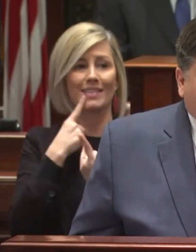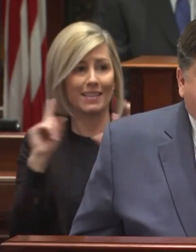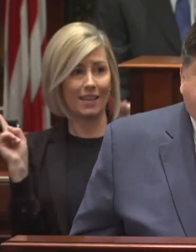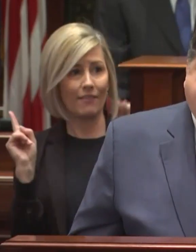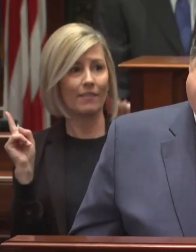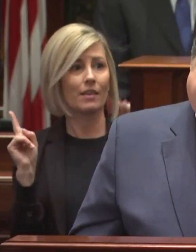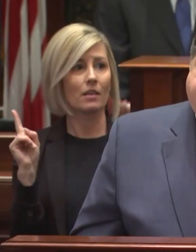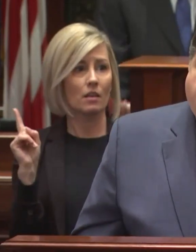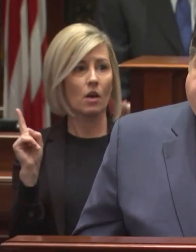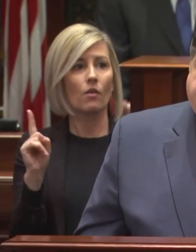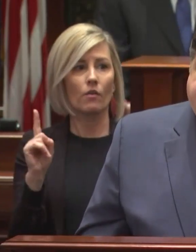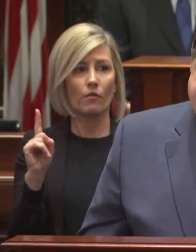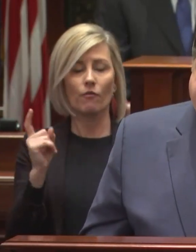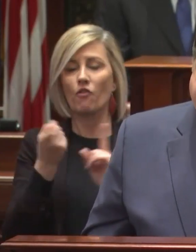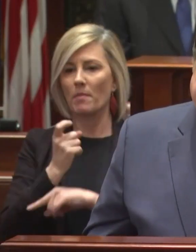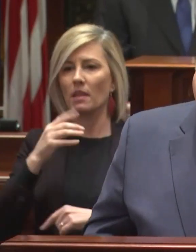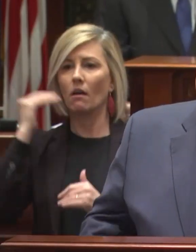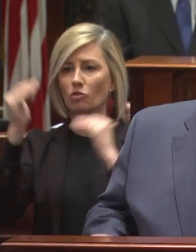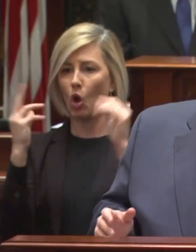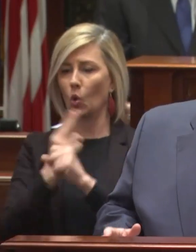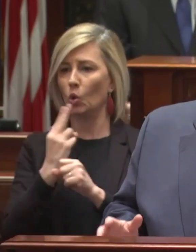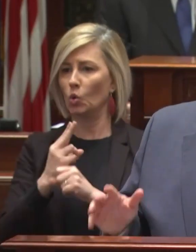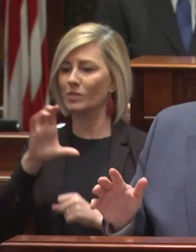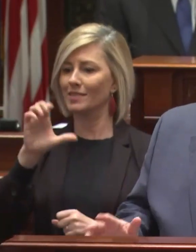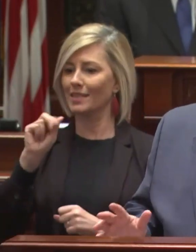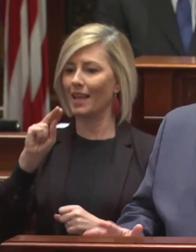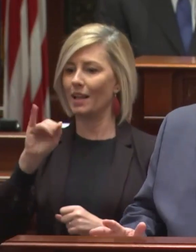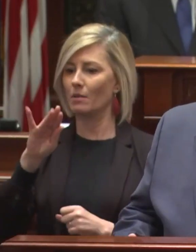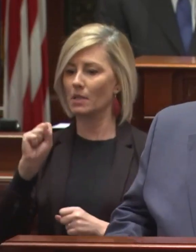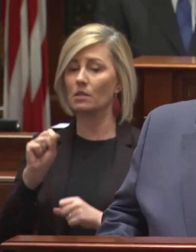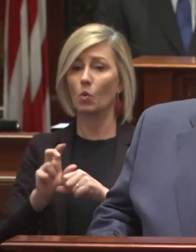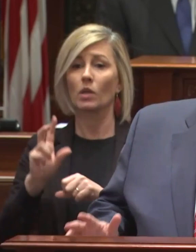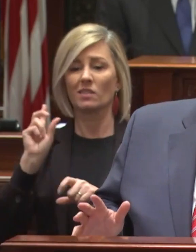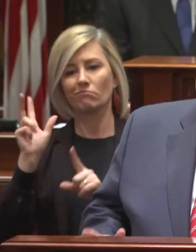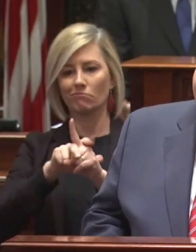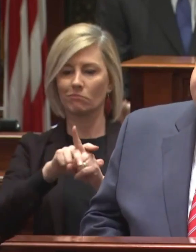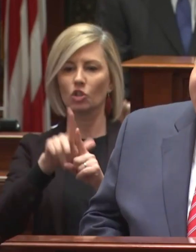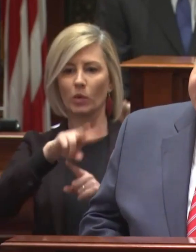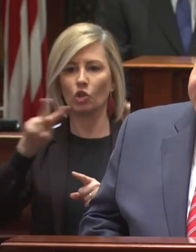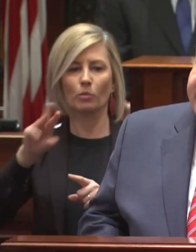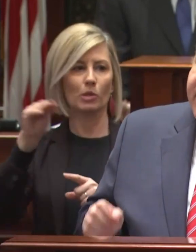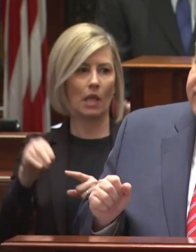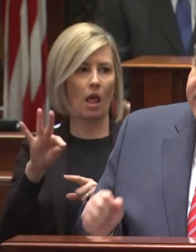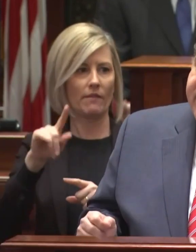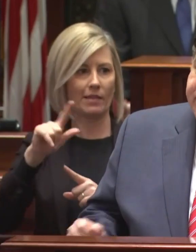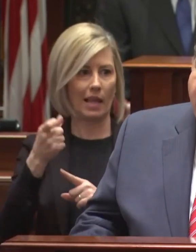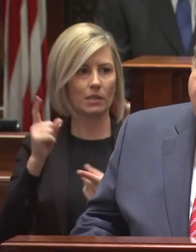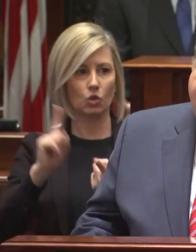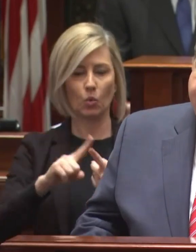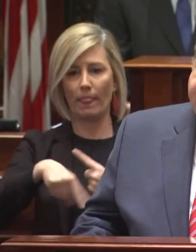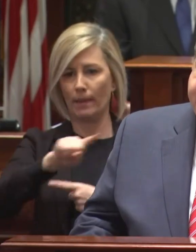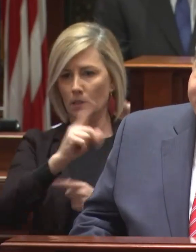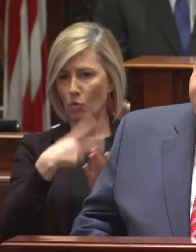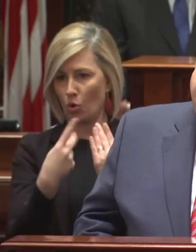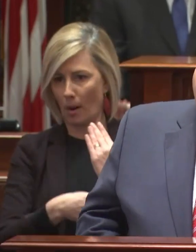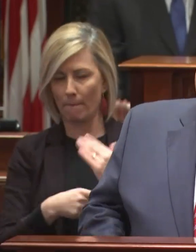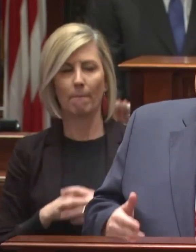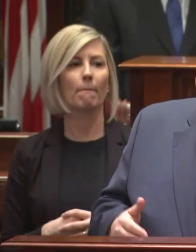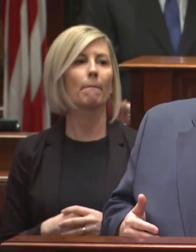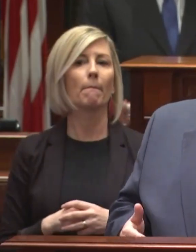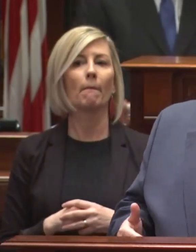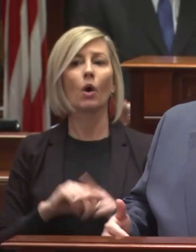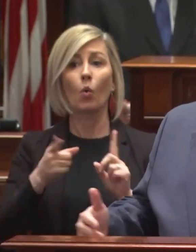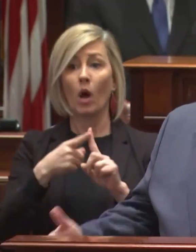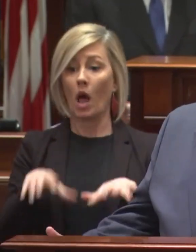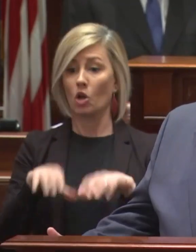successful rollout of adult use cannabis, which dedicates 22% of cannabis taxes to these programs. When